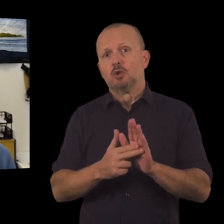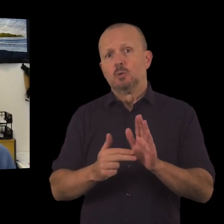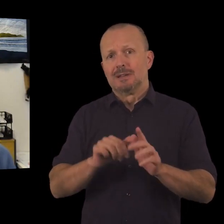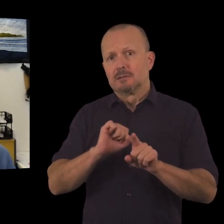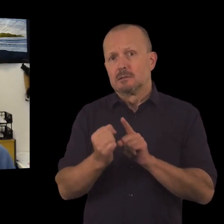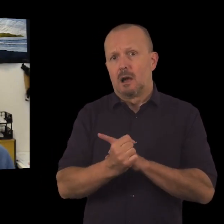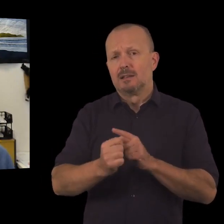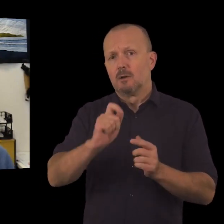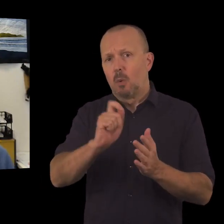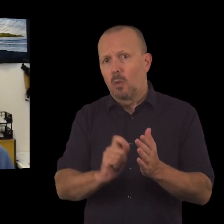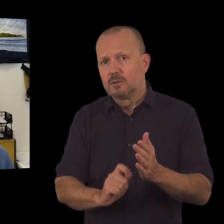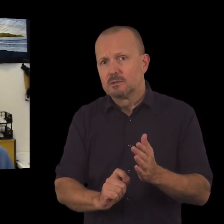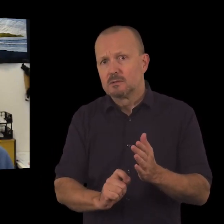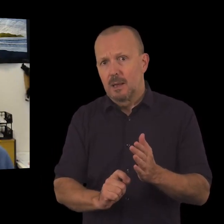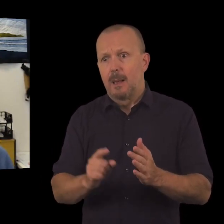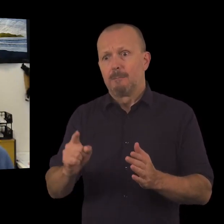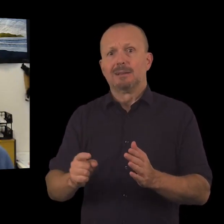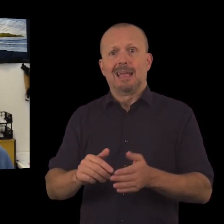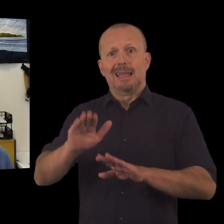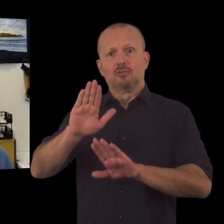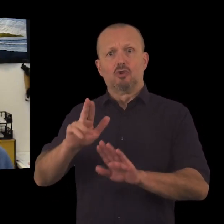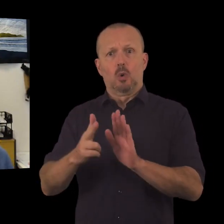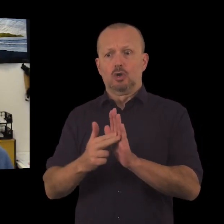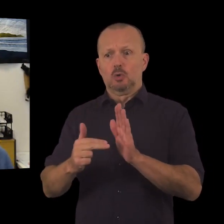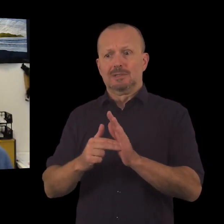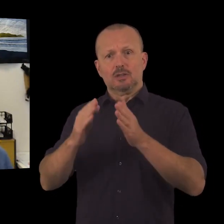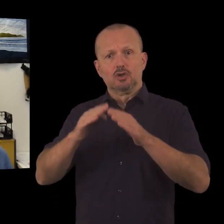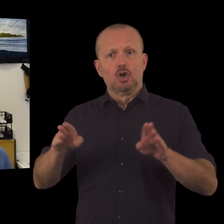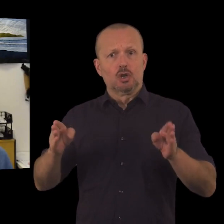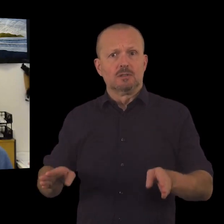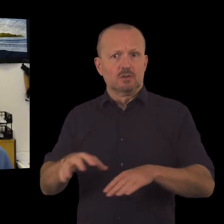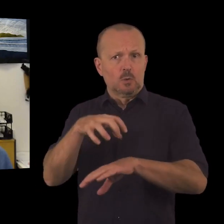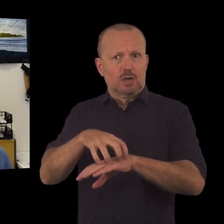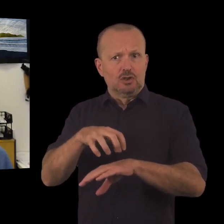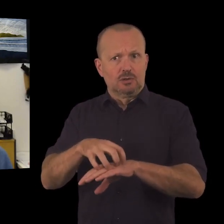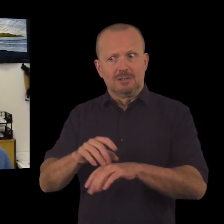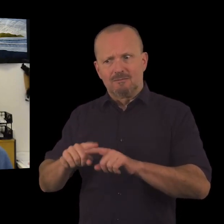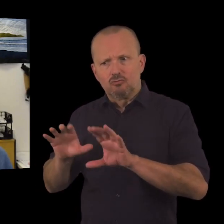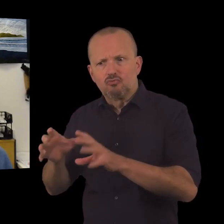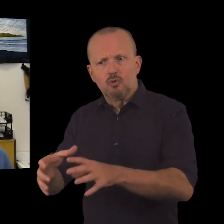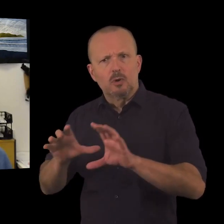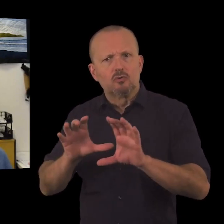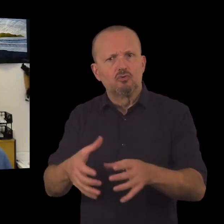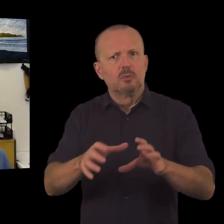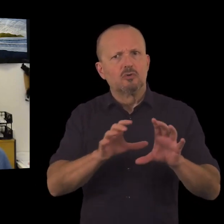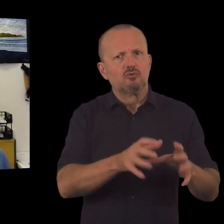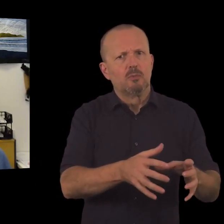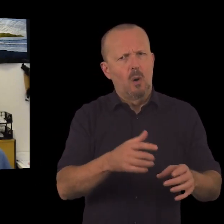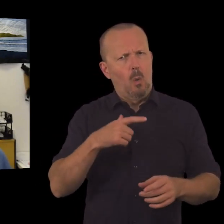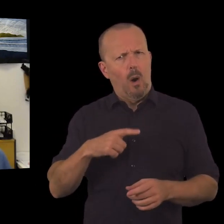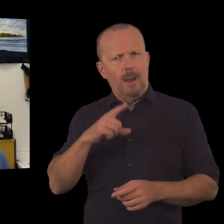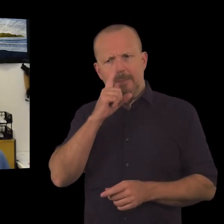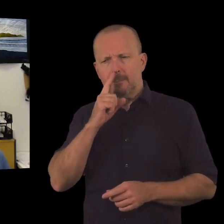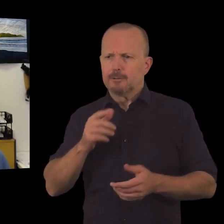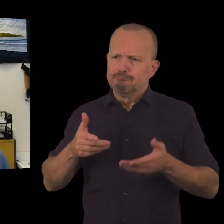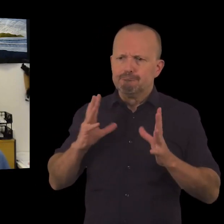of Authors. Then there's ANZSCA, Aotearoa New Zealand Circus Association. Why do people gather in